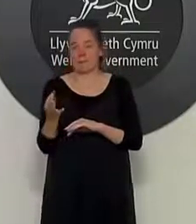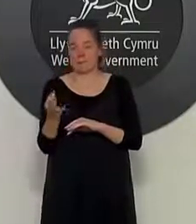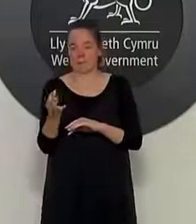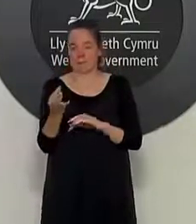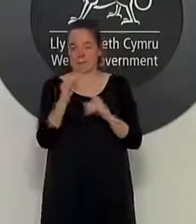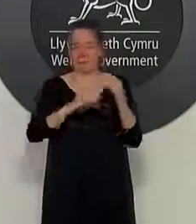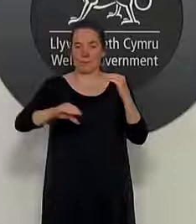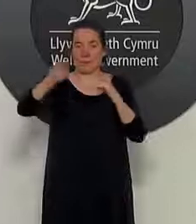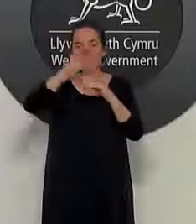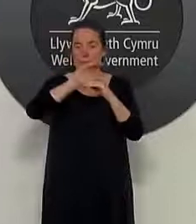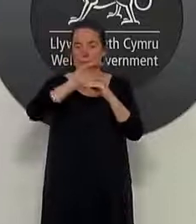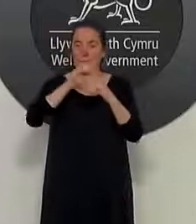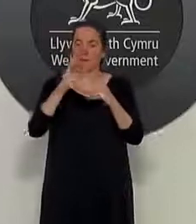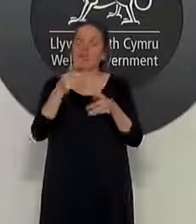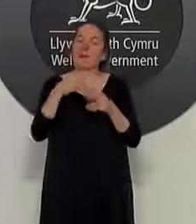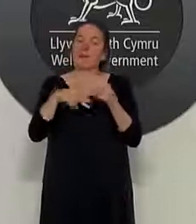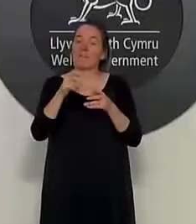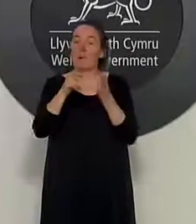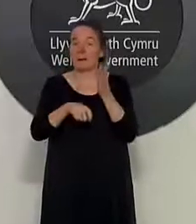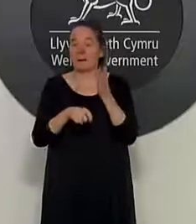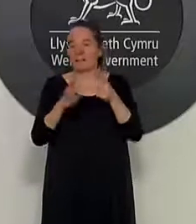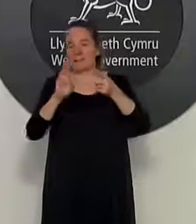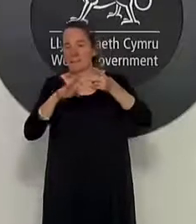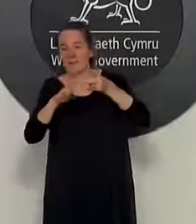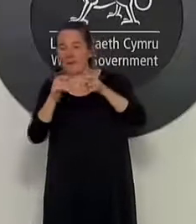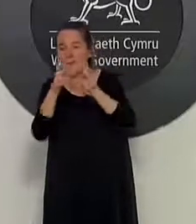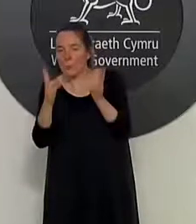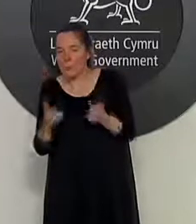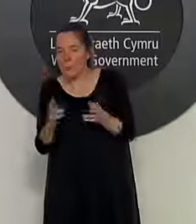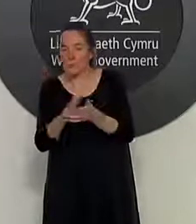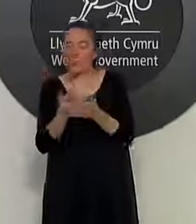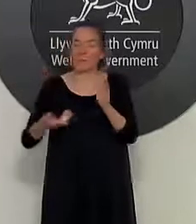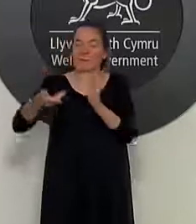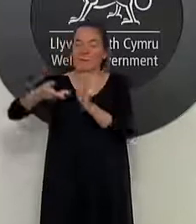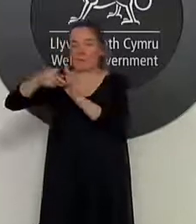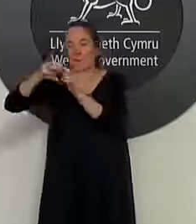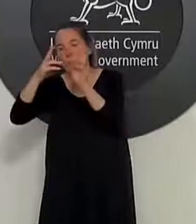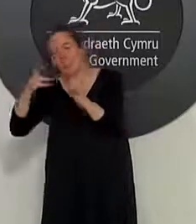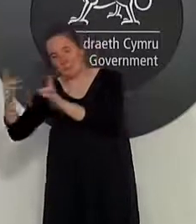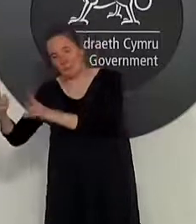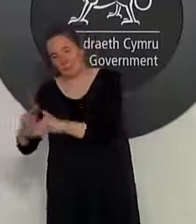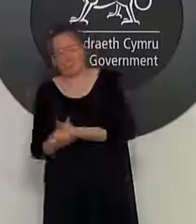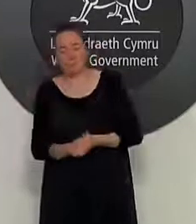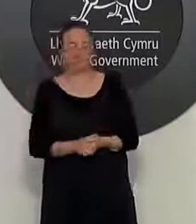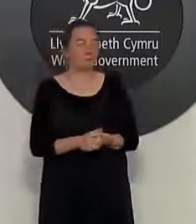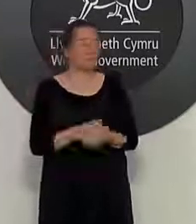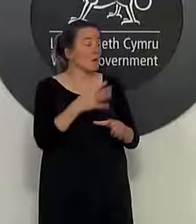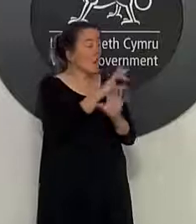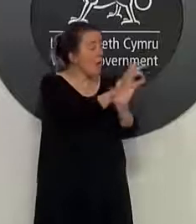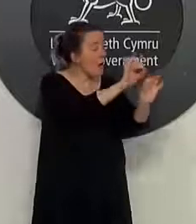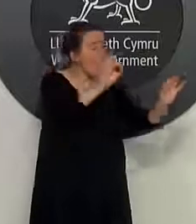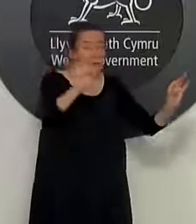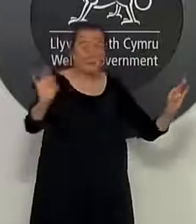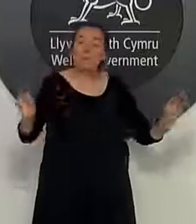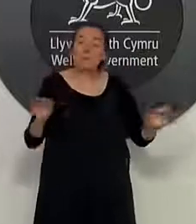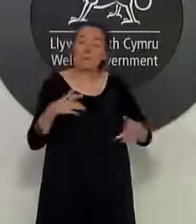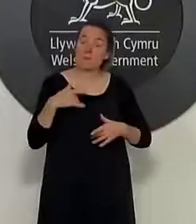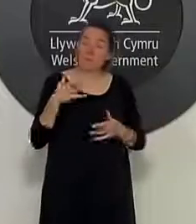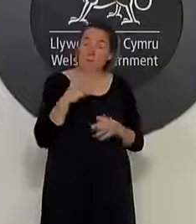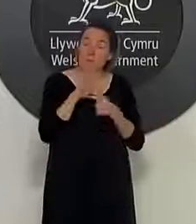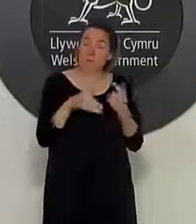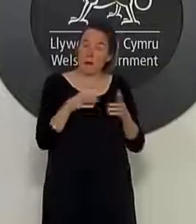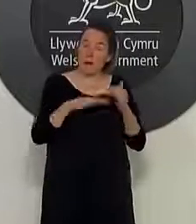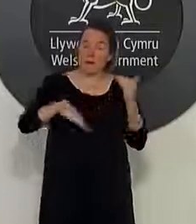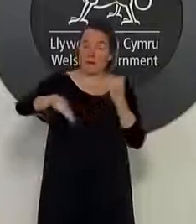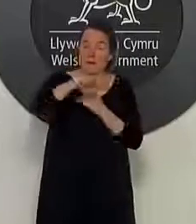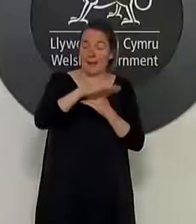when buying a second or additional properties. We asked people about their views about varying land